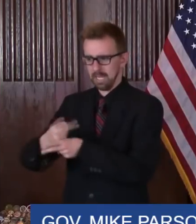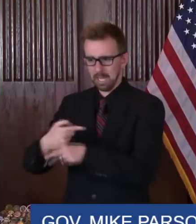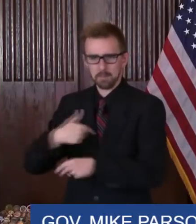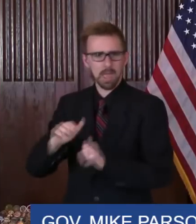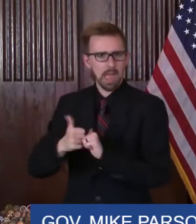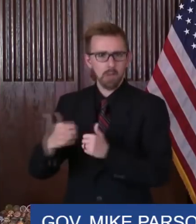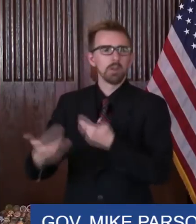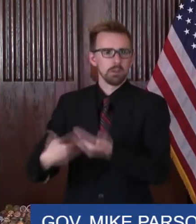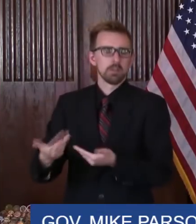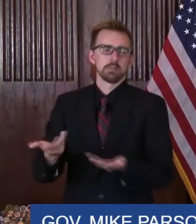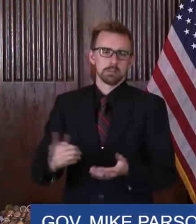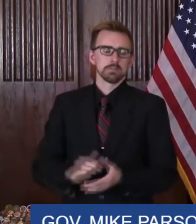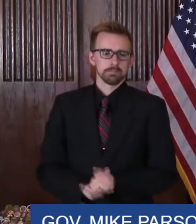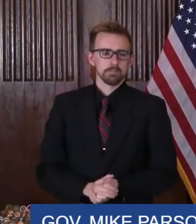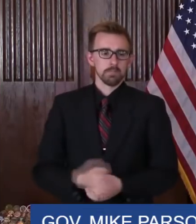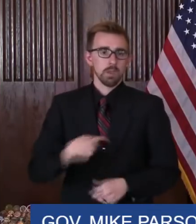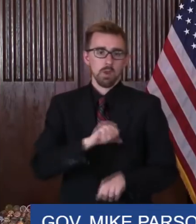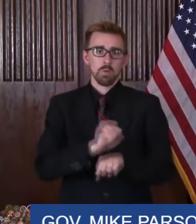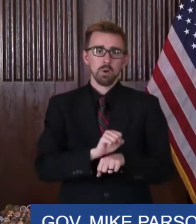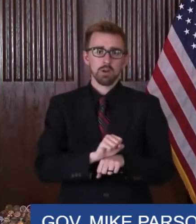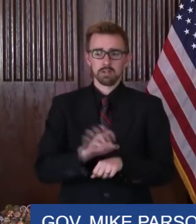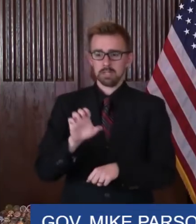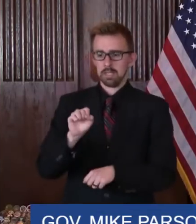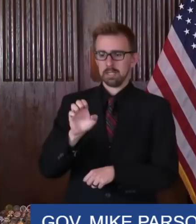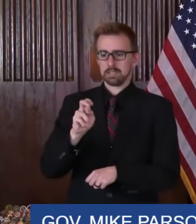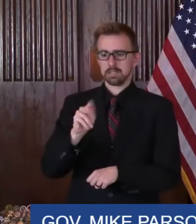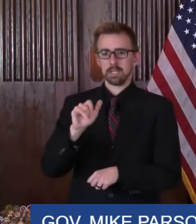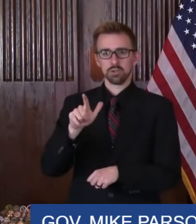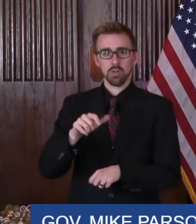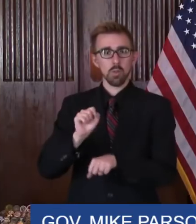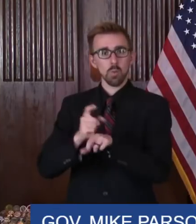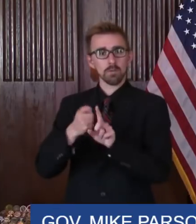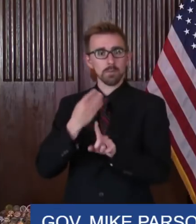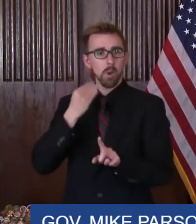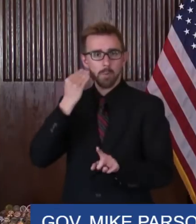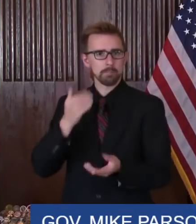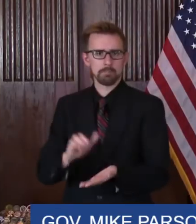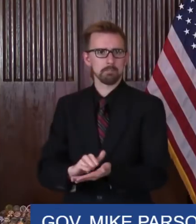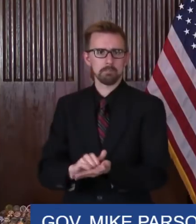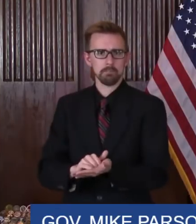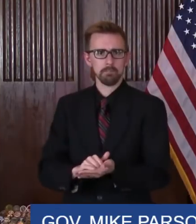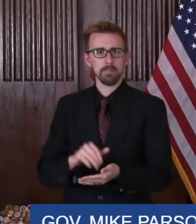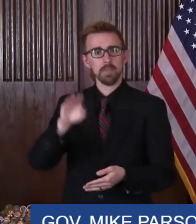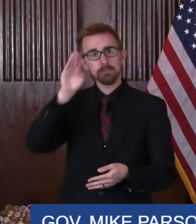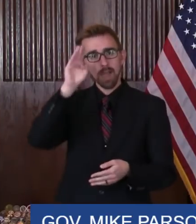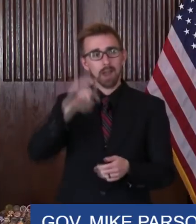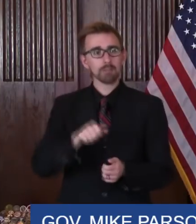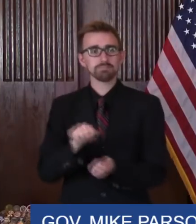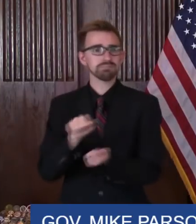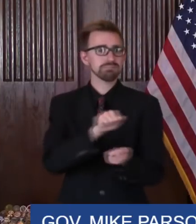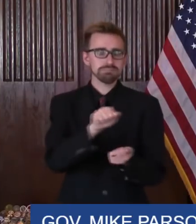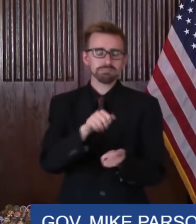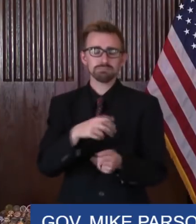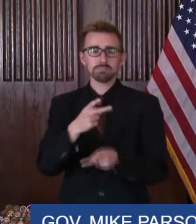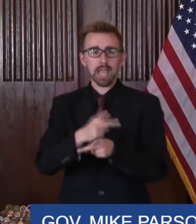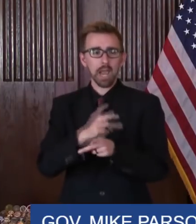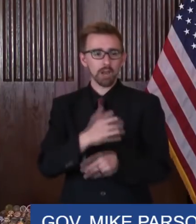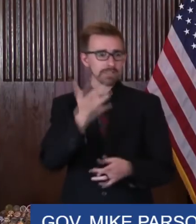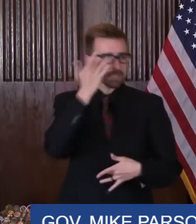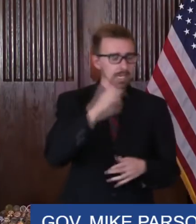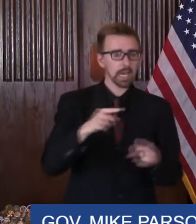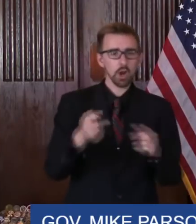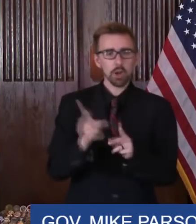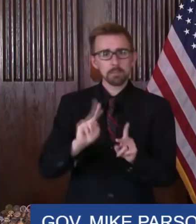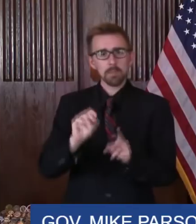every day is essential. We cannot work from home. We cannot fight fires, take care of sick and injured people,